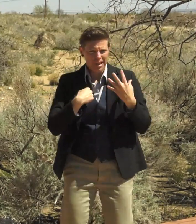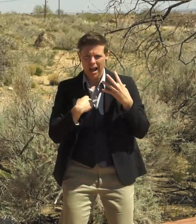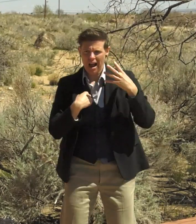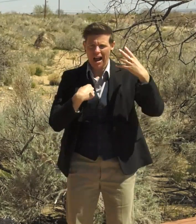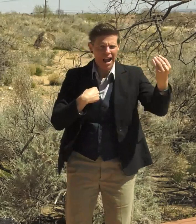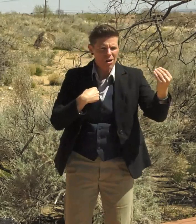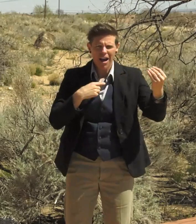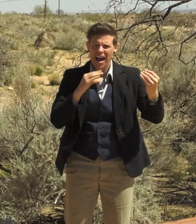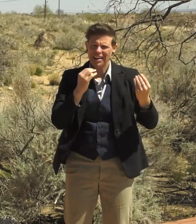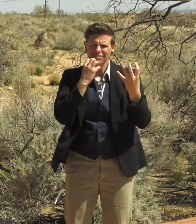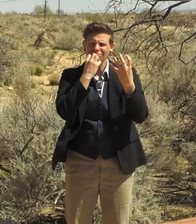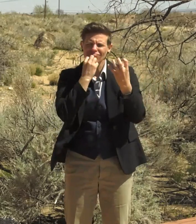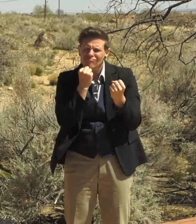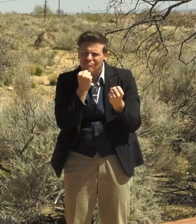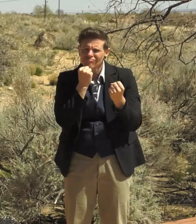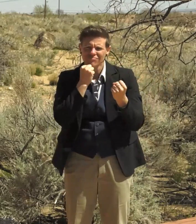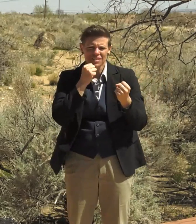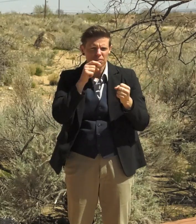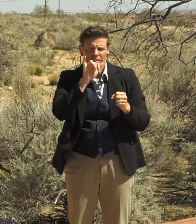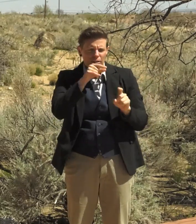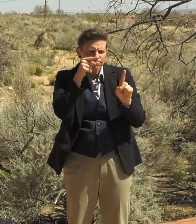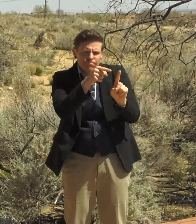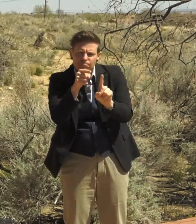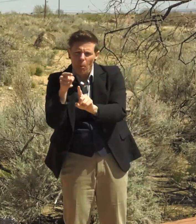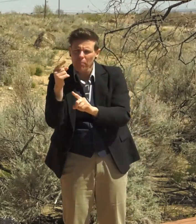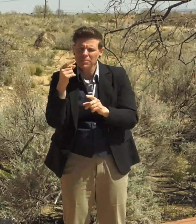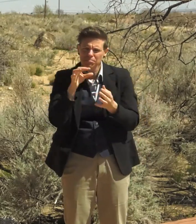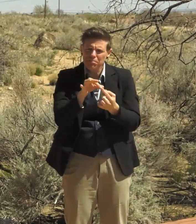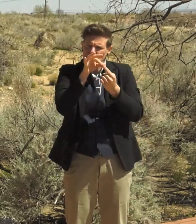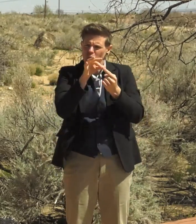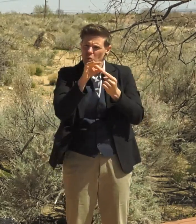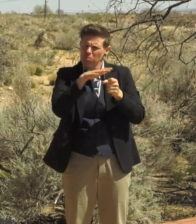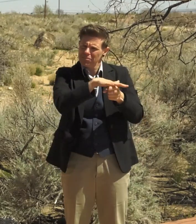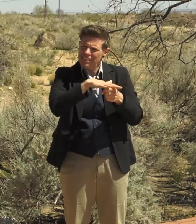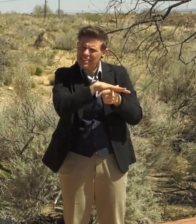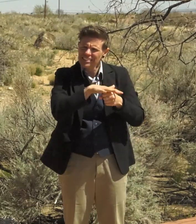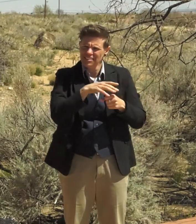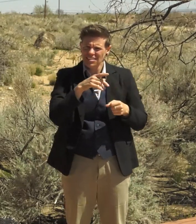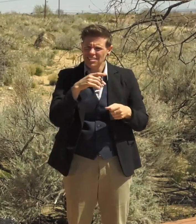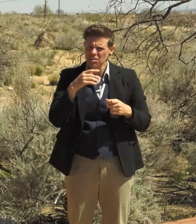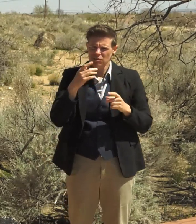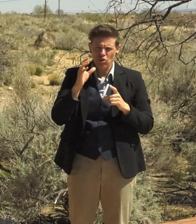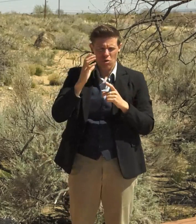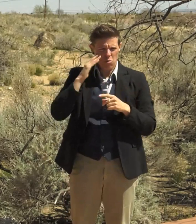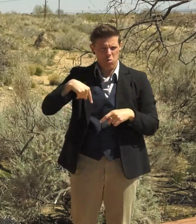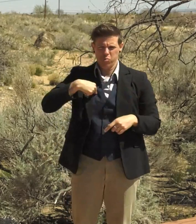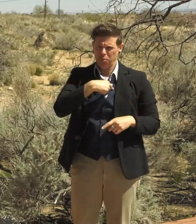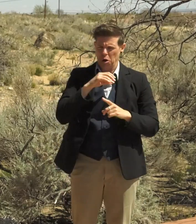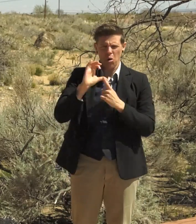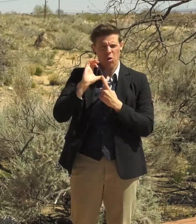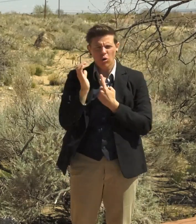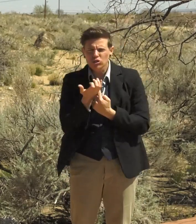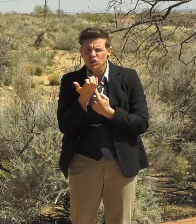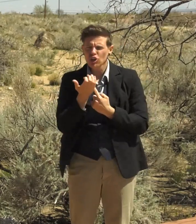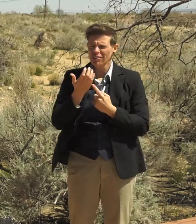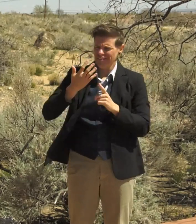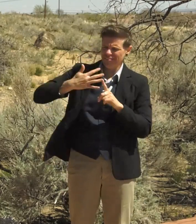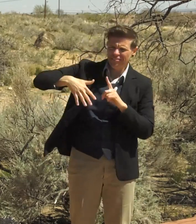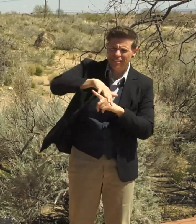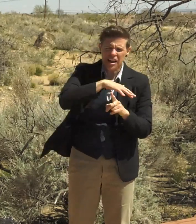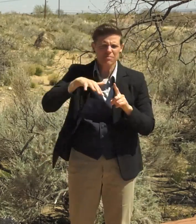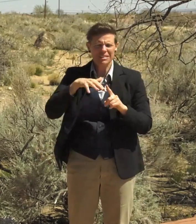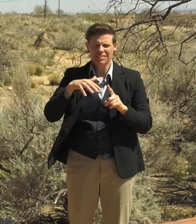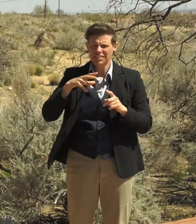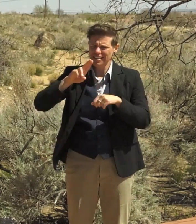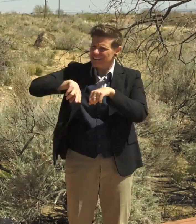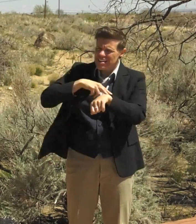places that have significant cultural and environmental features, and to make sure that we lessen our impact as much as